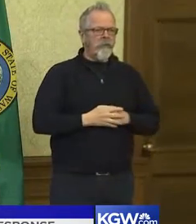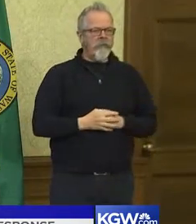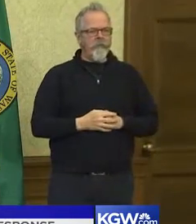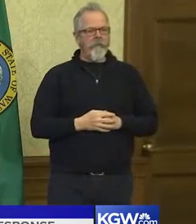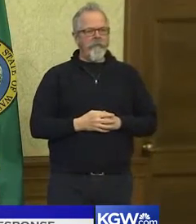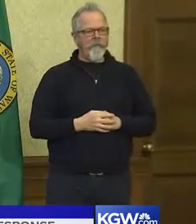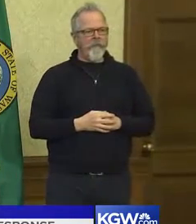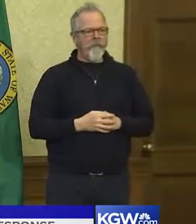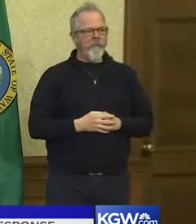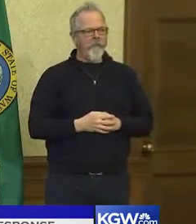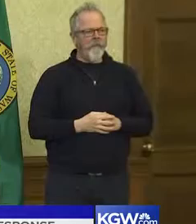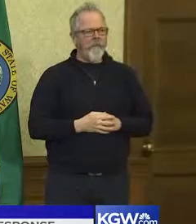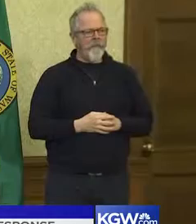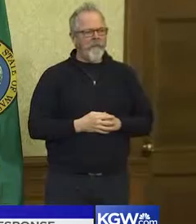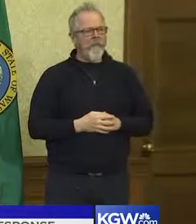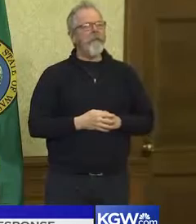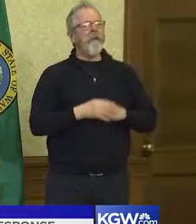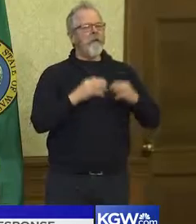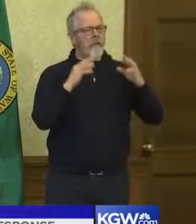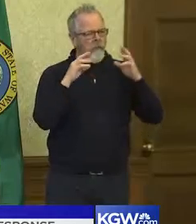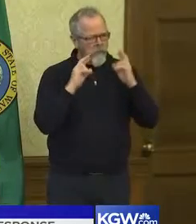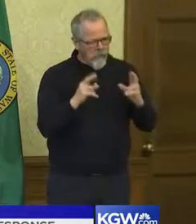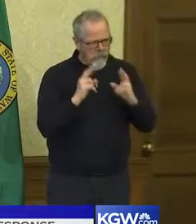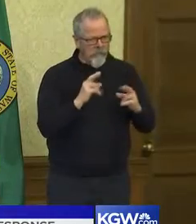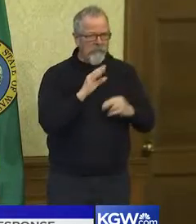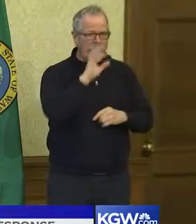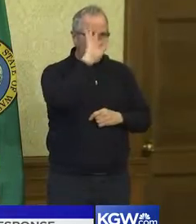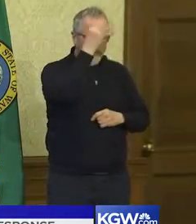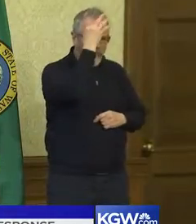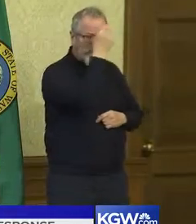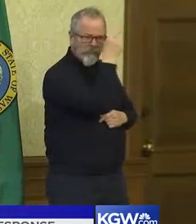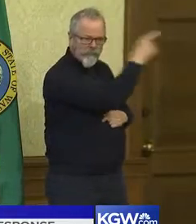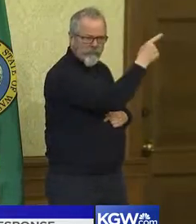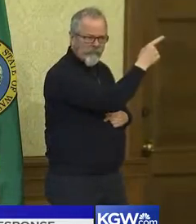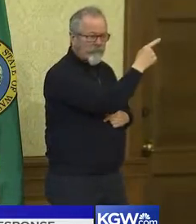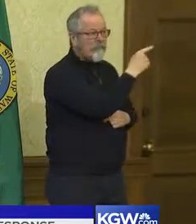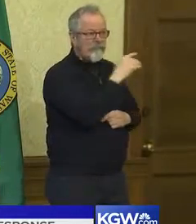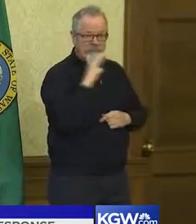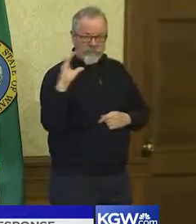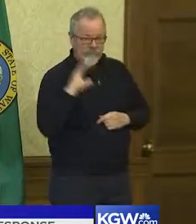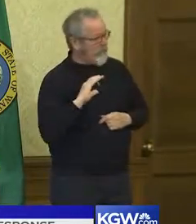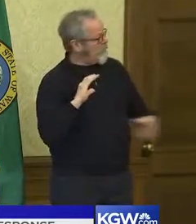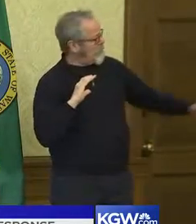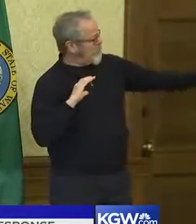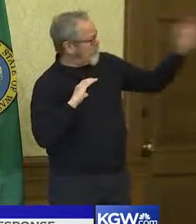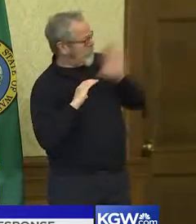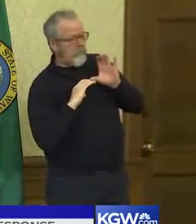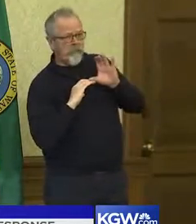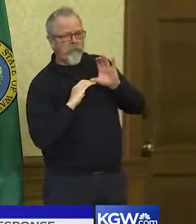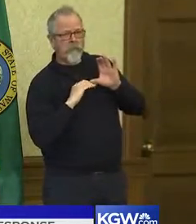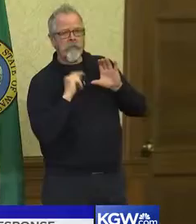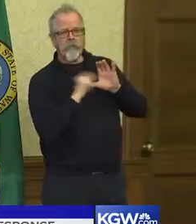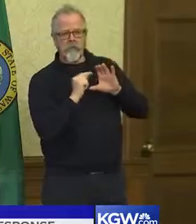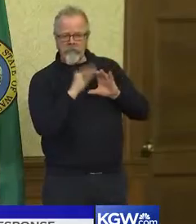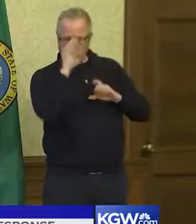from the federal government to backfill. So we're good to go, Jim, on that front. Thank you so much for that question. Governor?